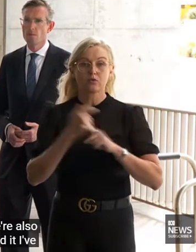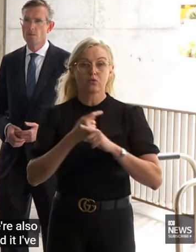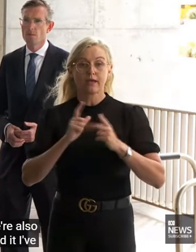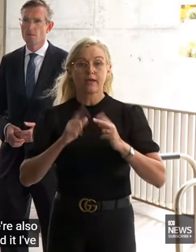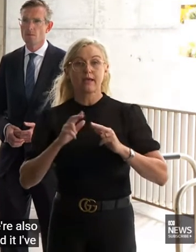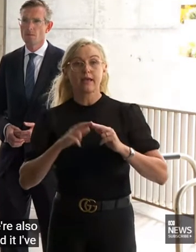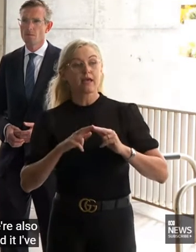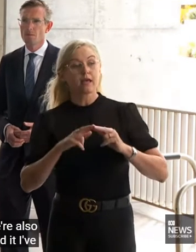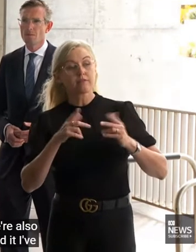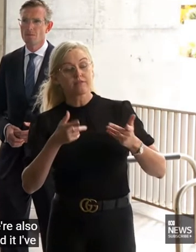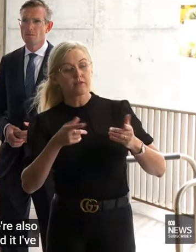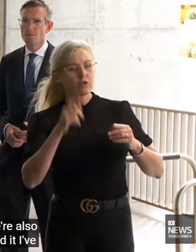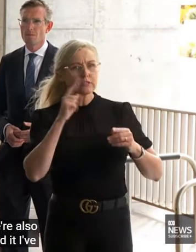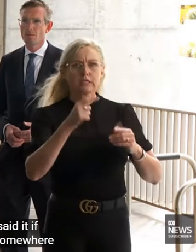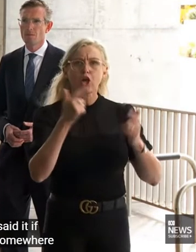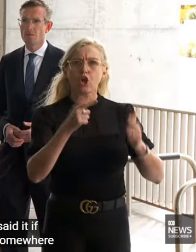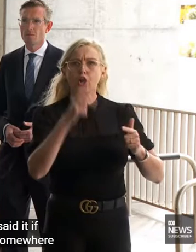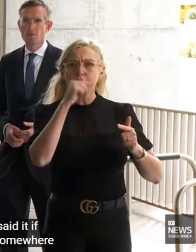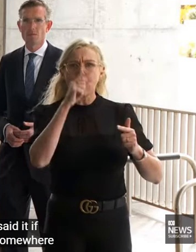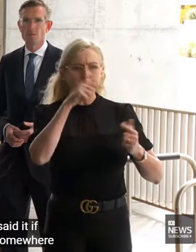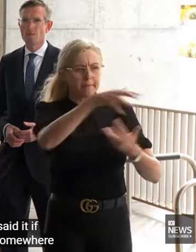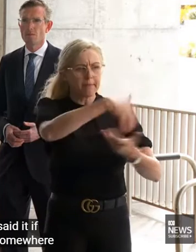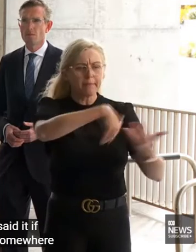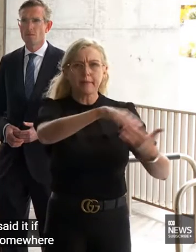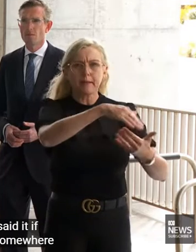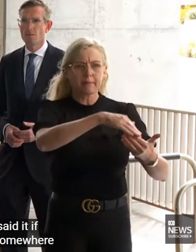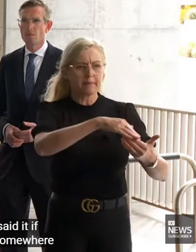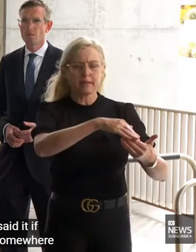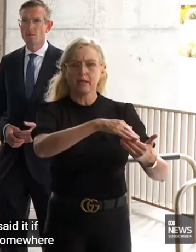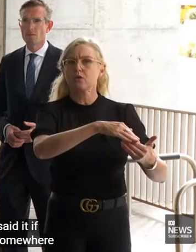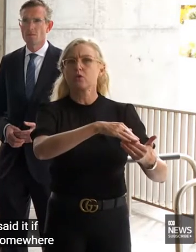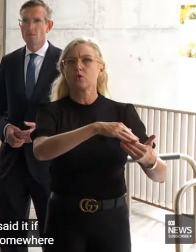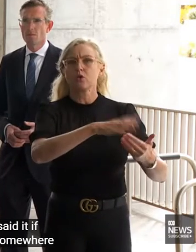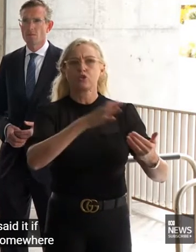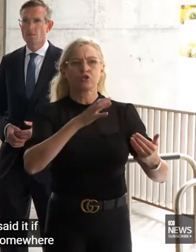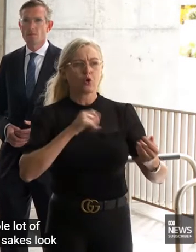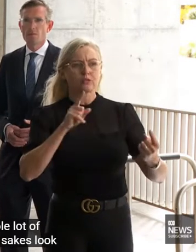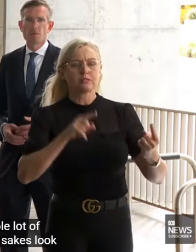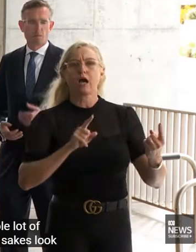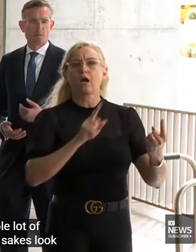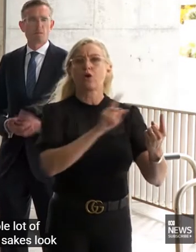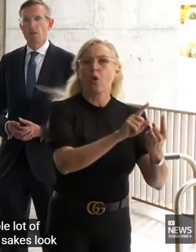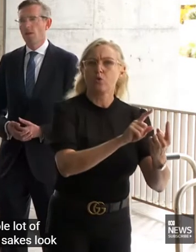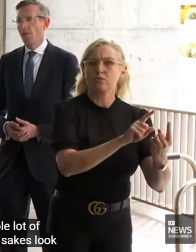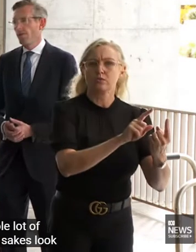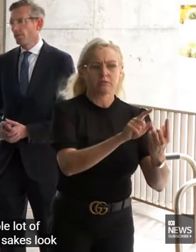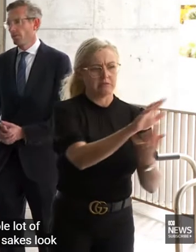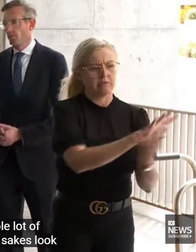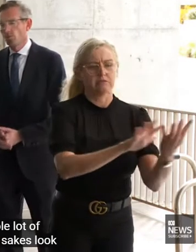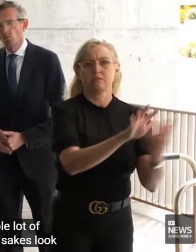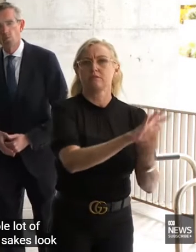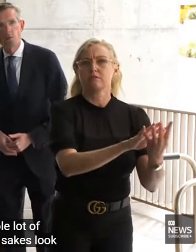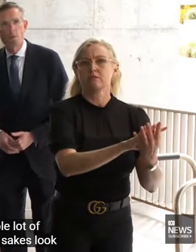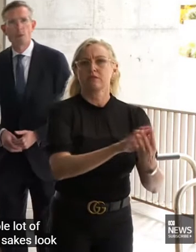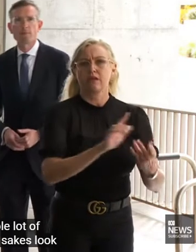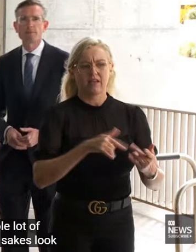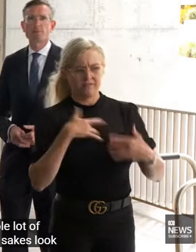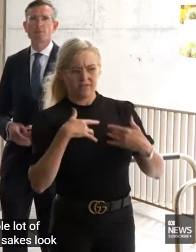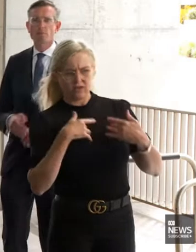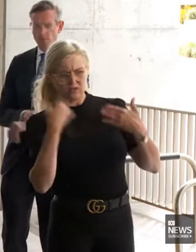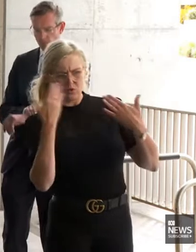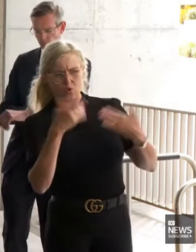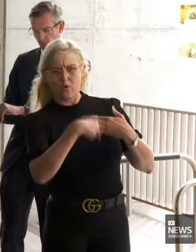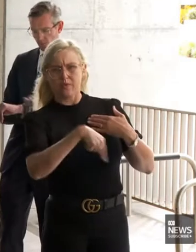people, for heaven's sakes, look after yourselves and don't actually start hanging too close together with people that you probably don't know all that